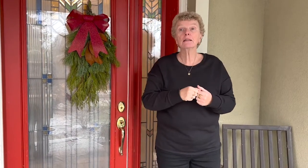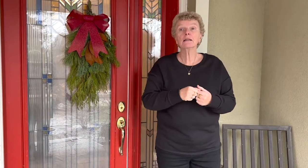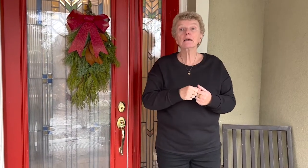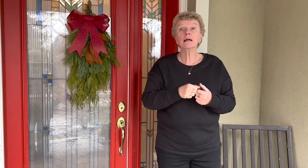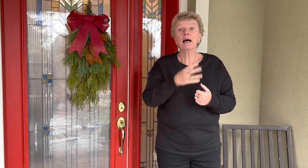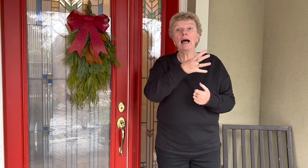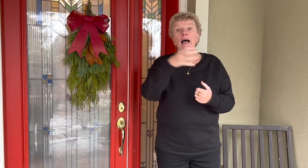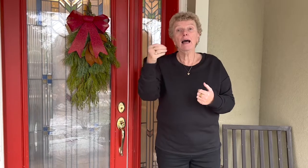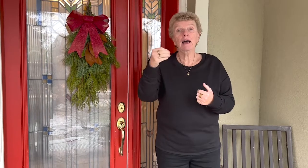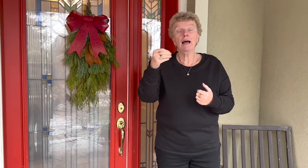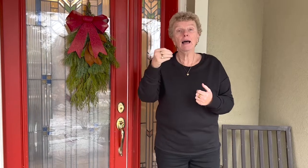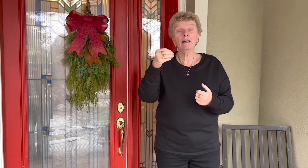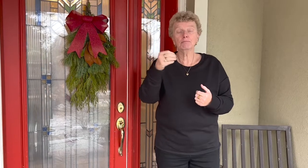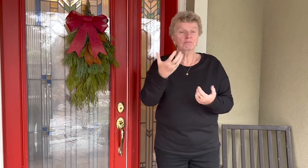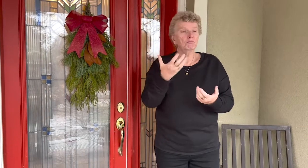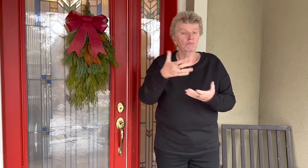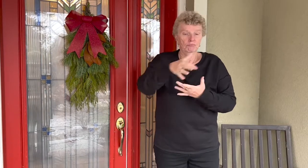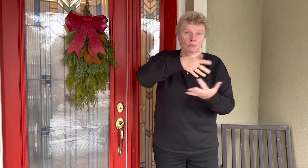apartments,